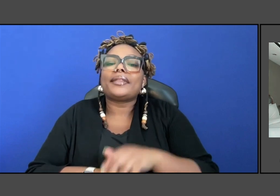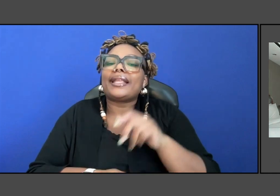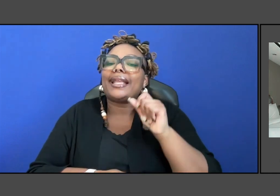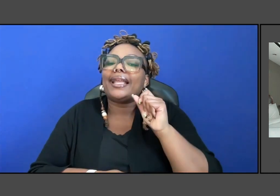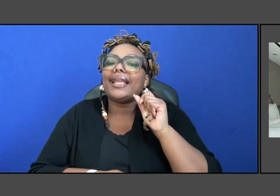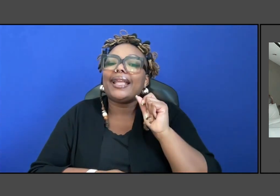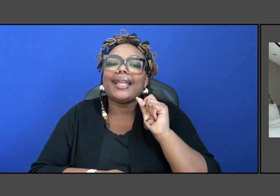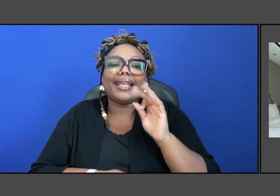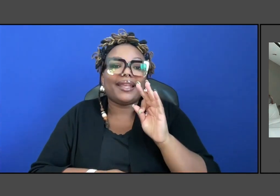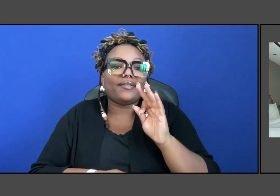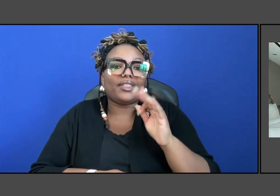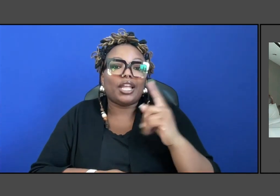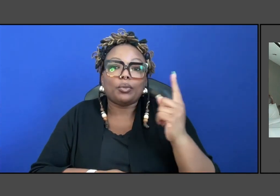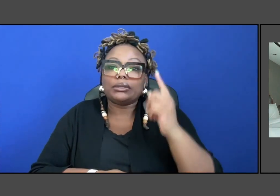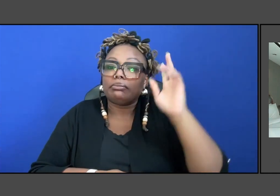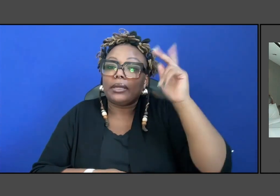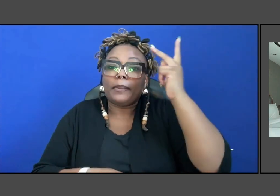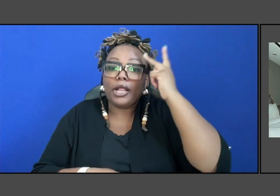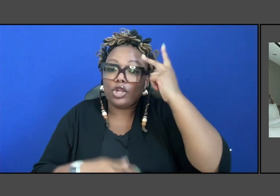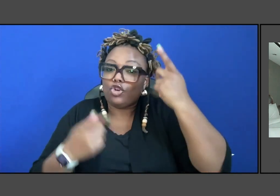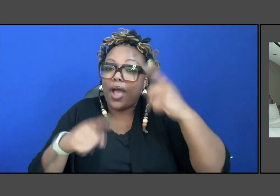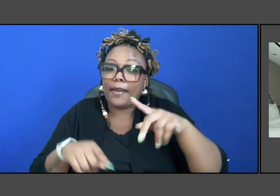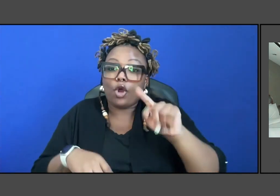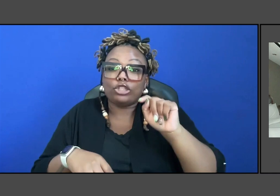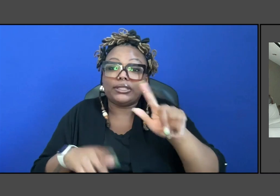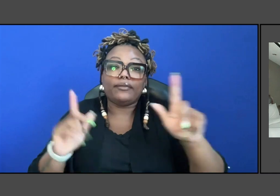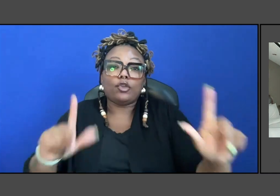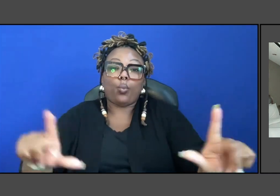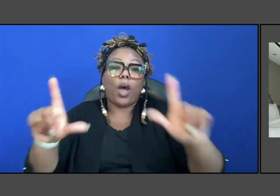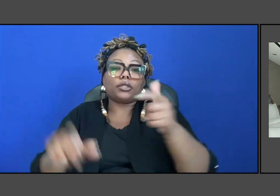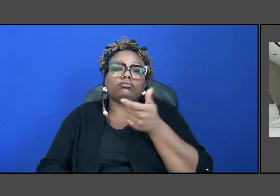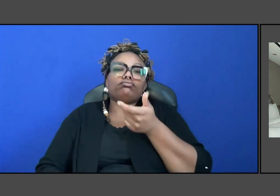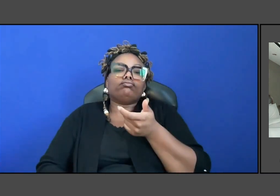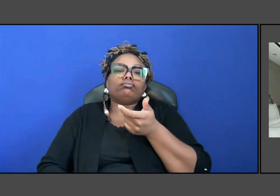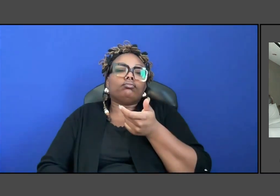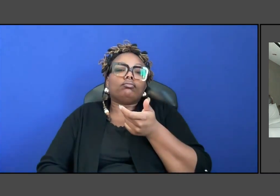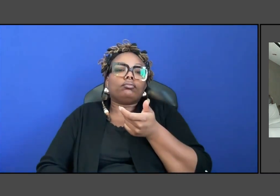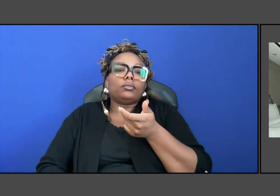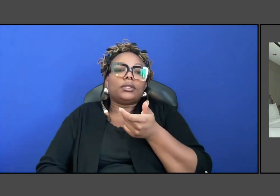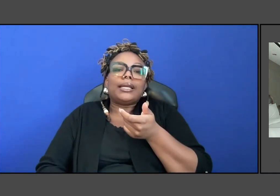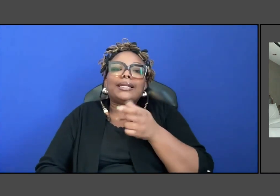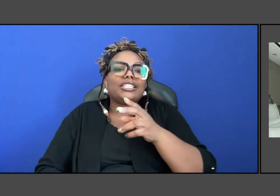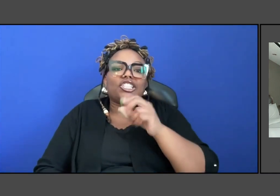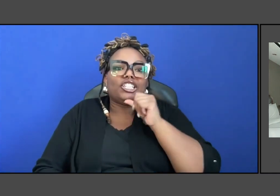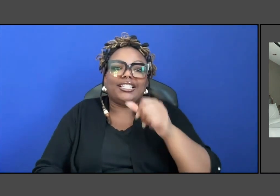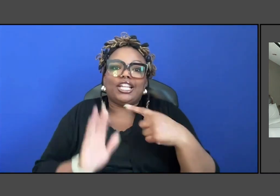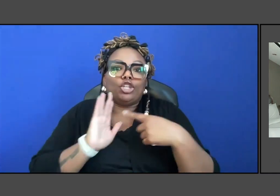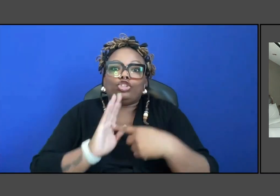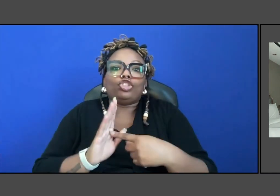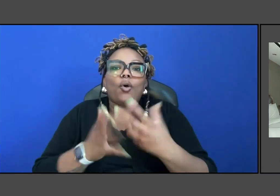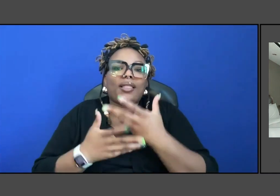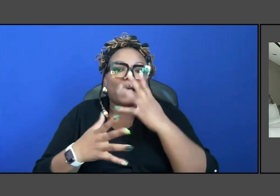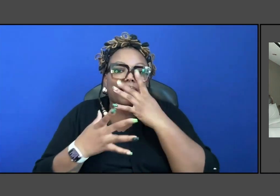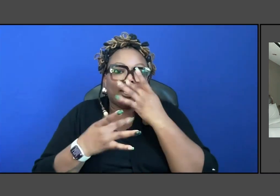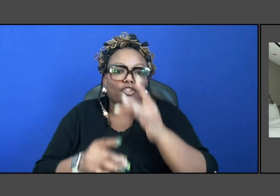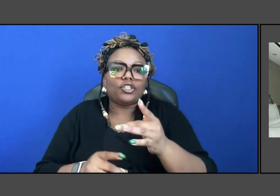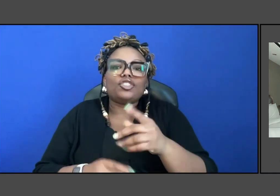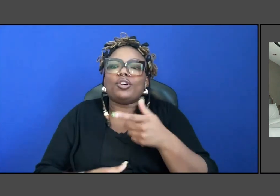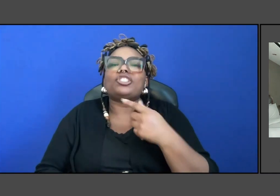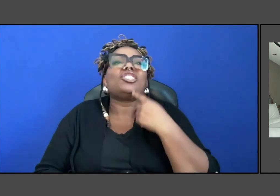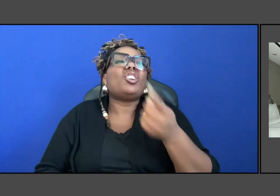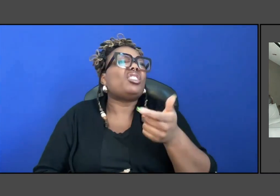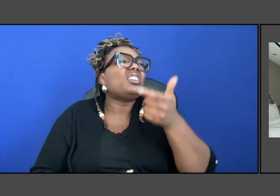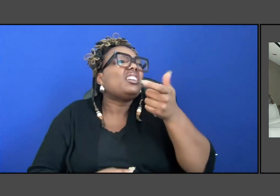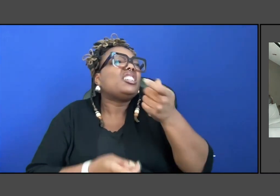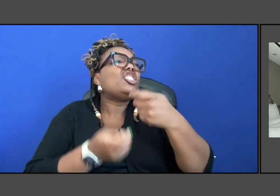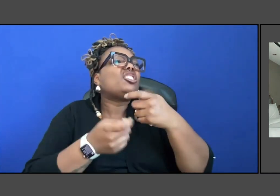something political on TV, for instance, and we were watching it, she didn't show much interest or told us to change the channel to watch something.